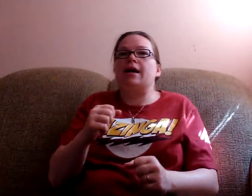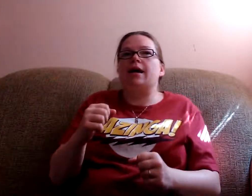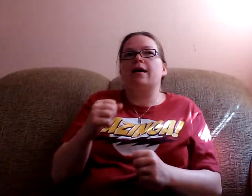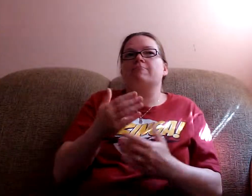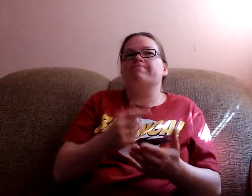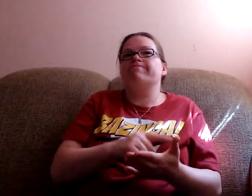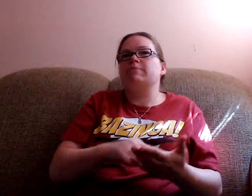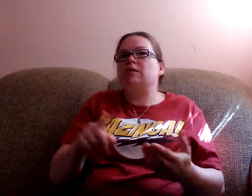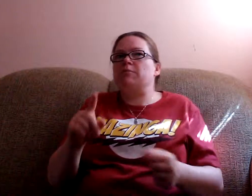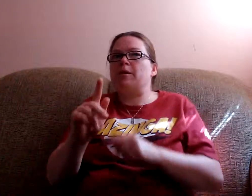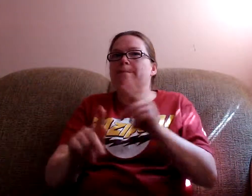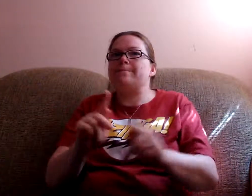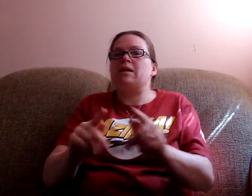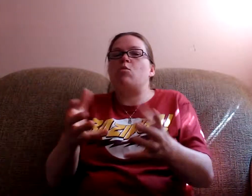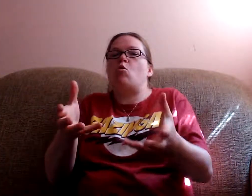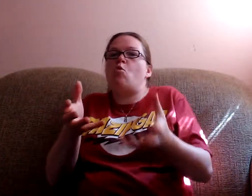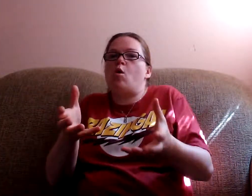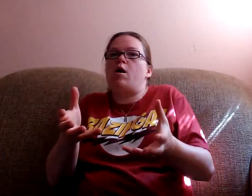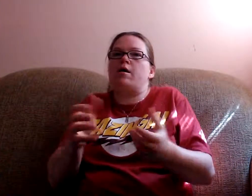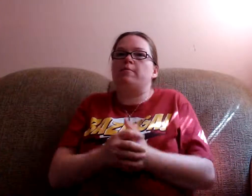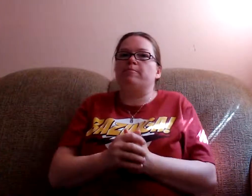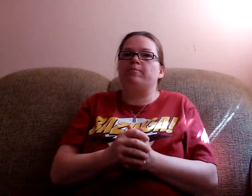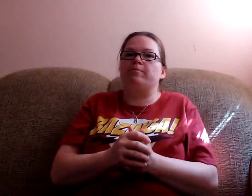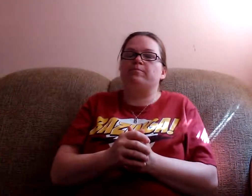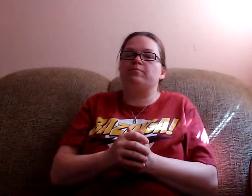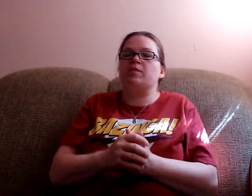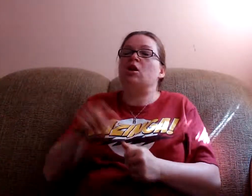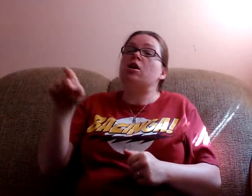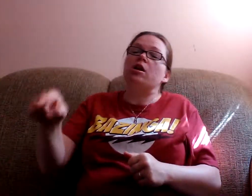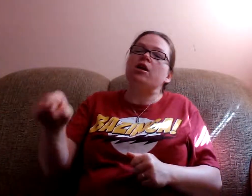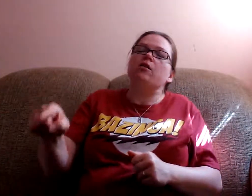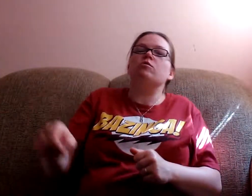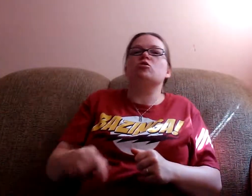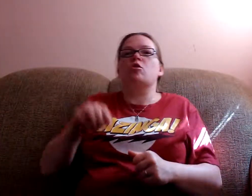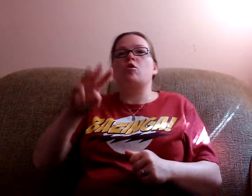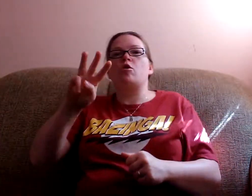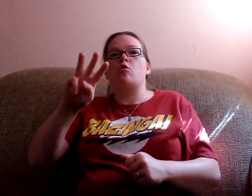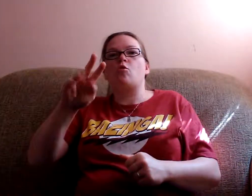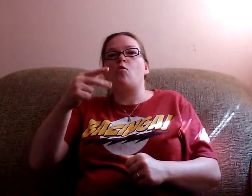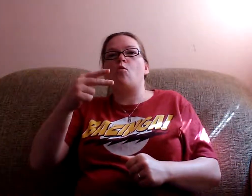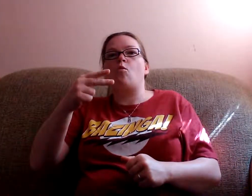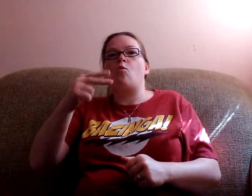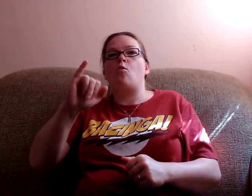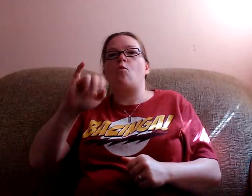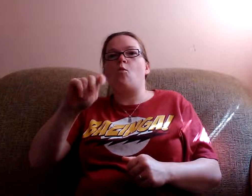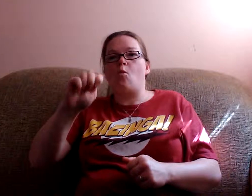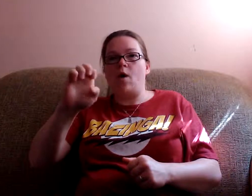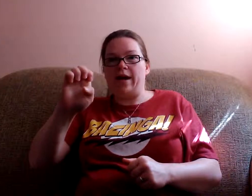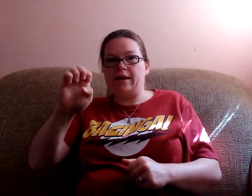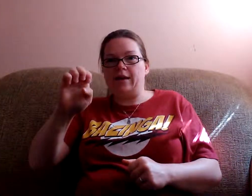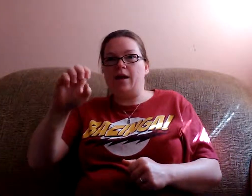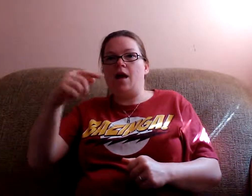he was known as a, quote, white glover. That means he made gloves out of the finest lamb